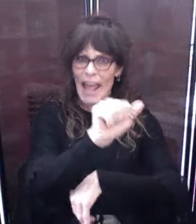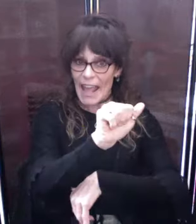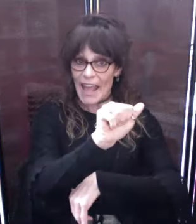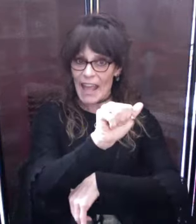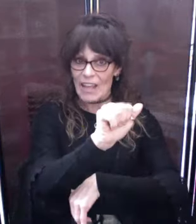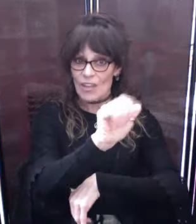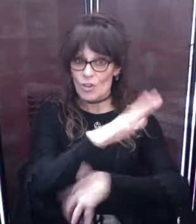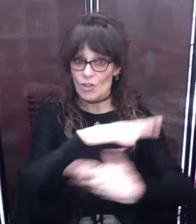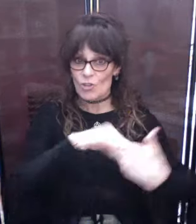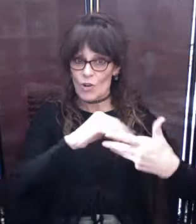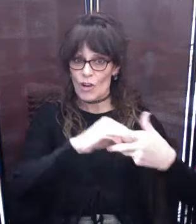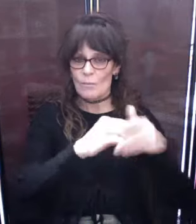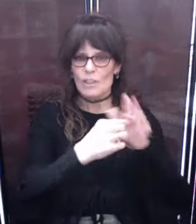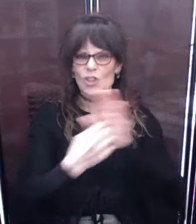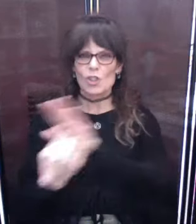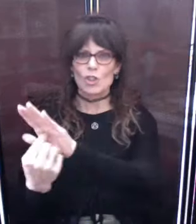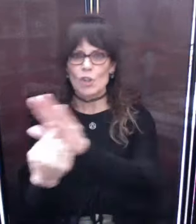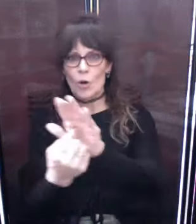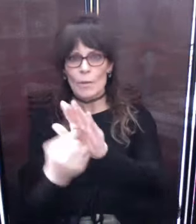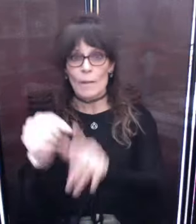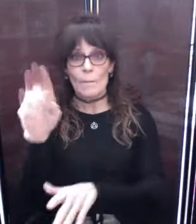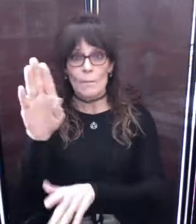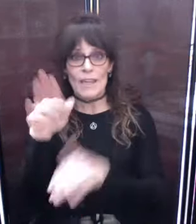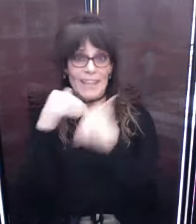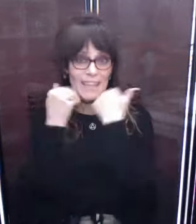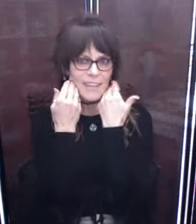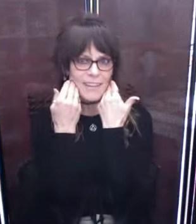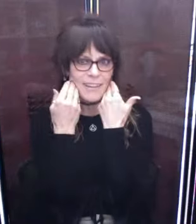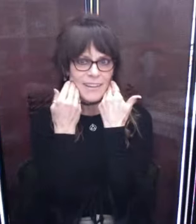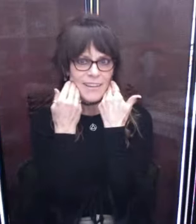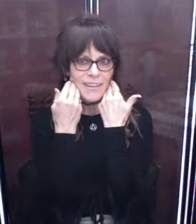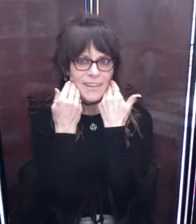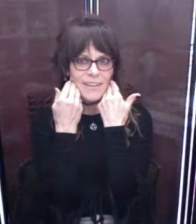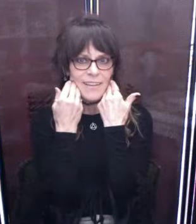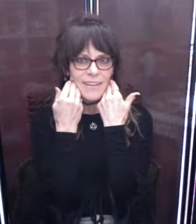me point B. That fills a broken,